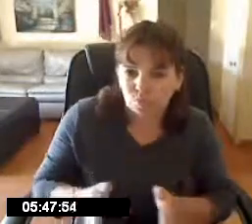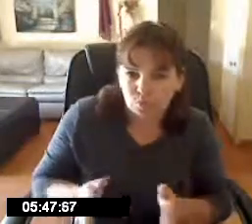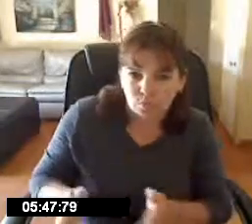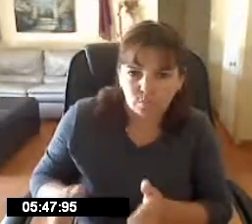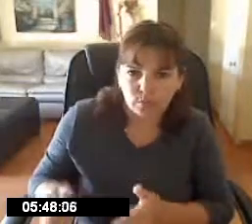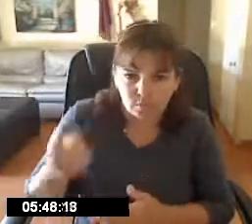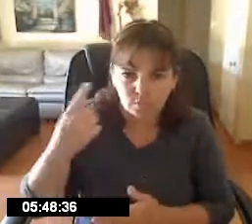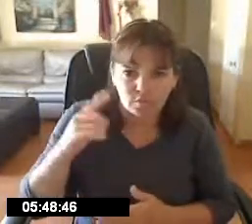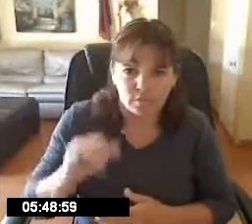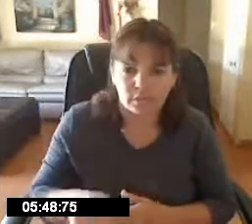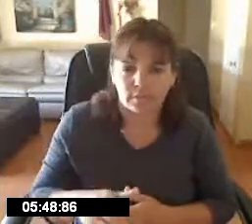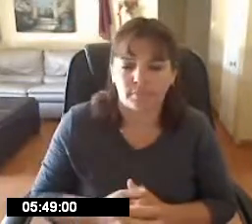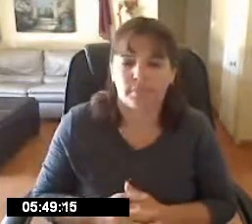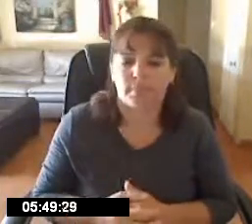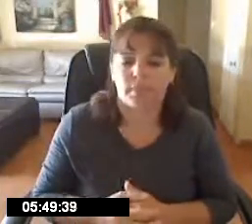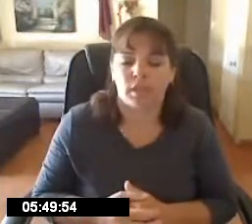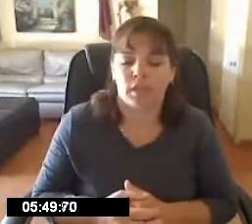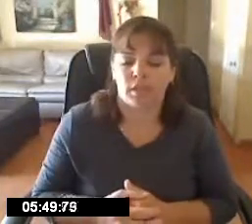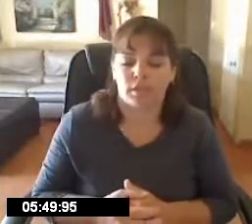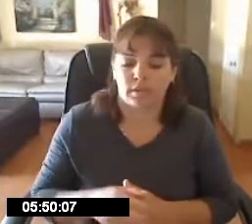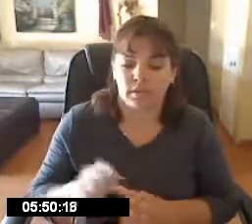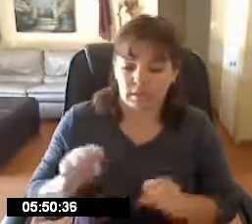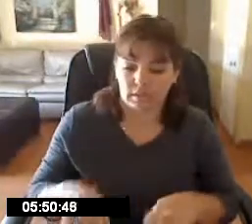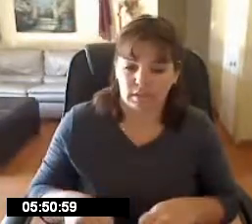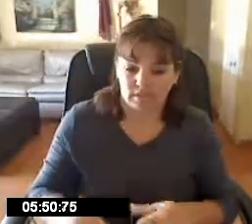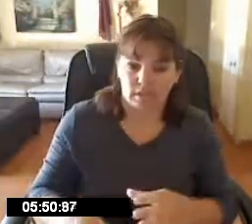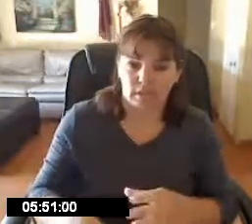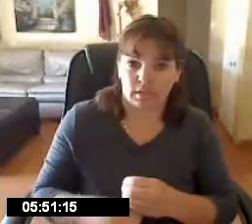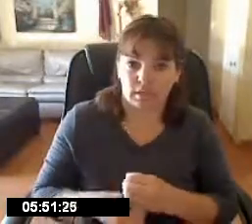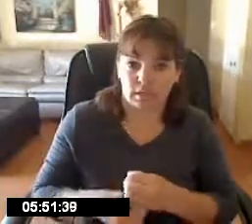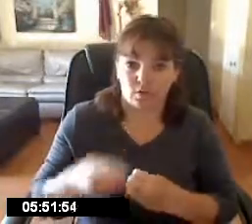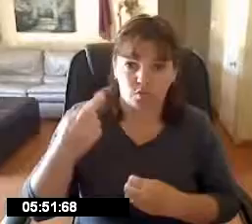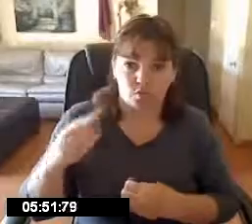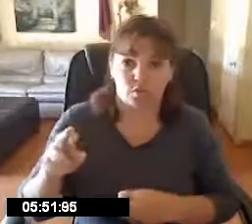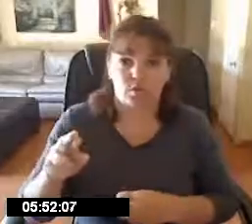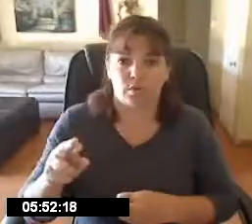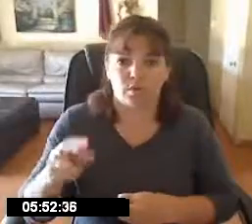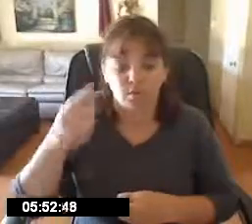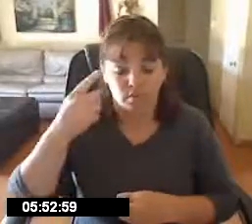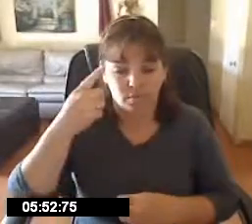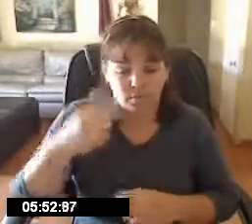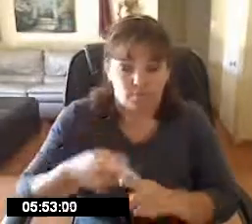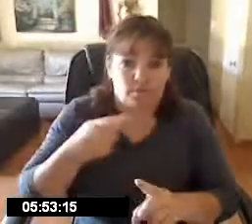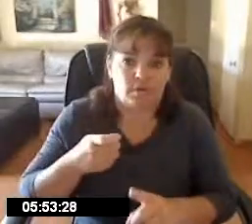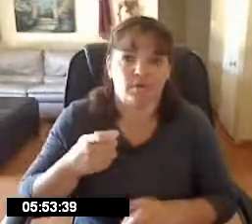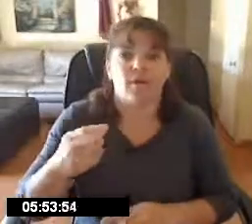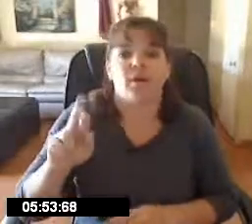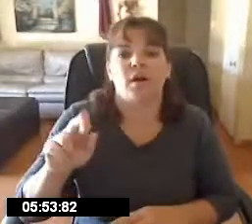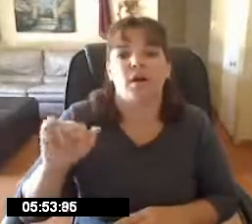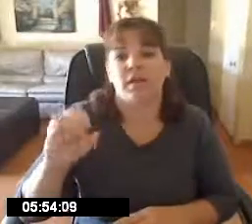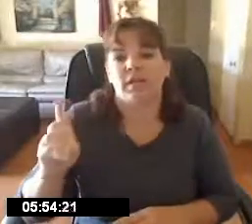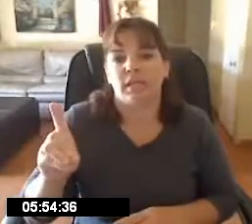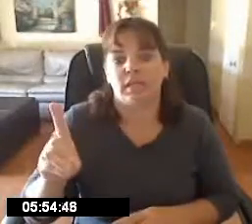get from RID's website. But some of the things that's related to that is logistics includes, do you